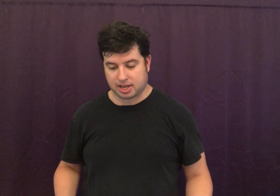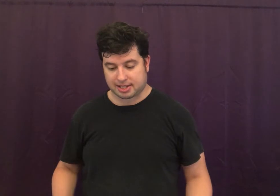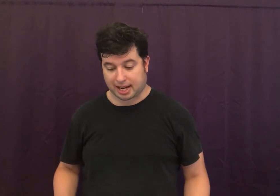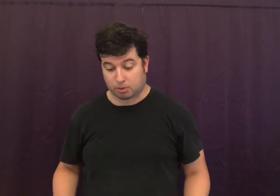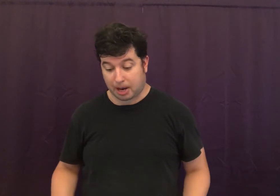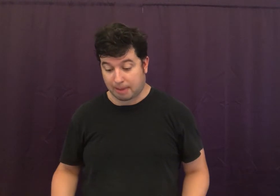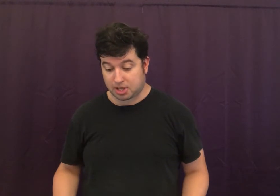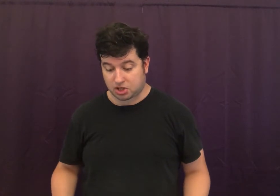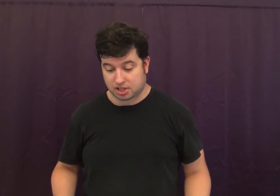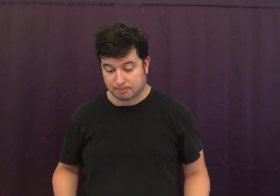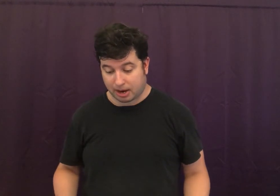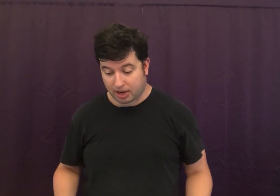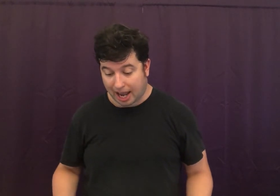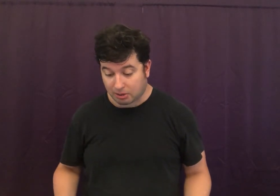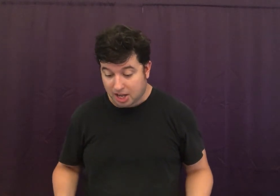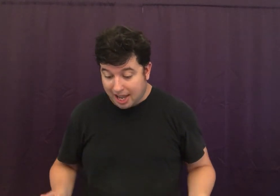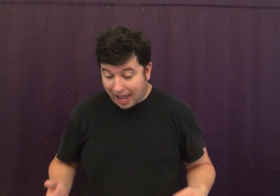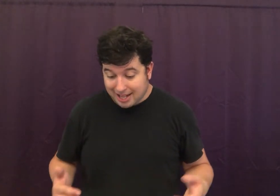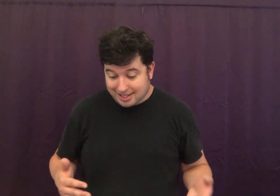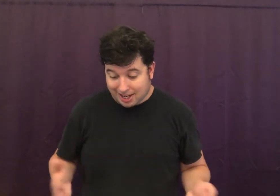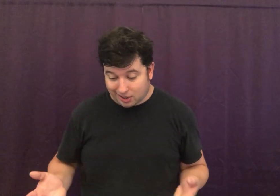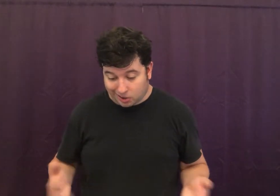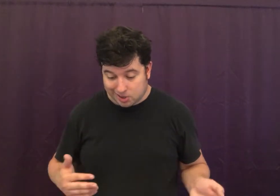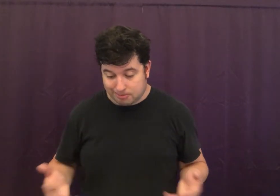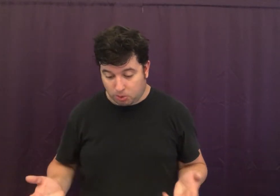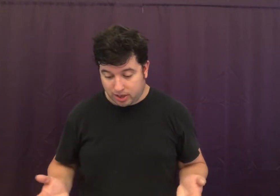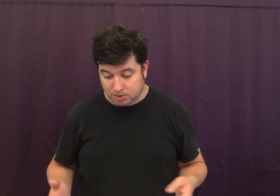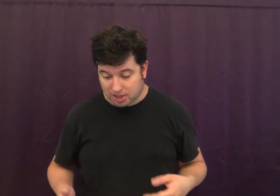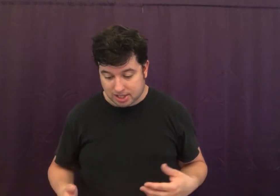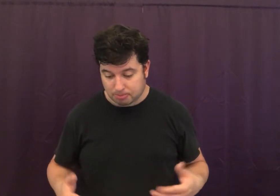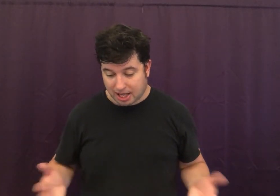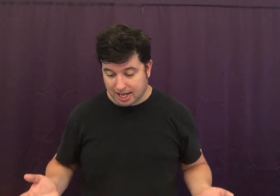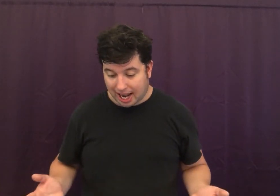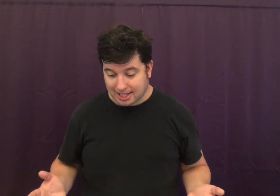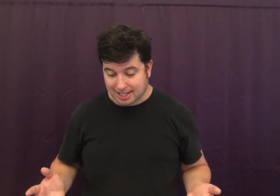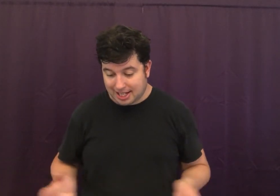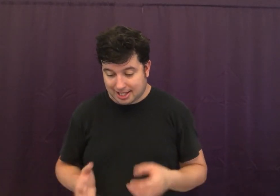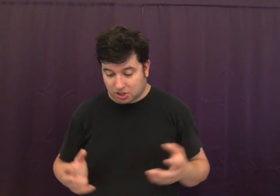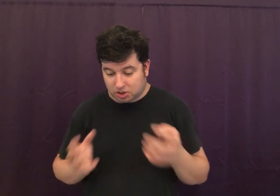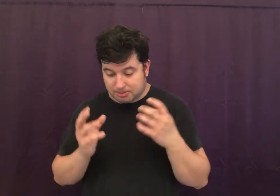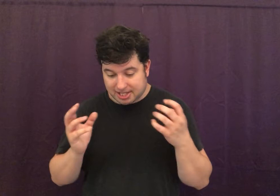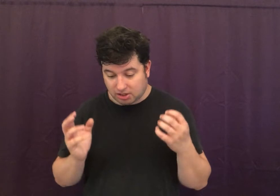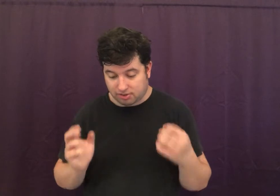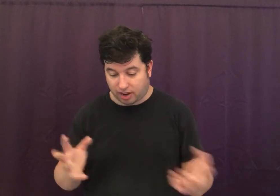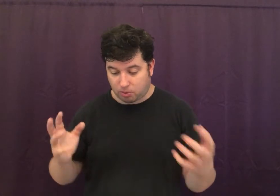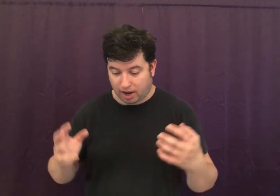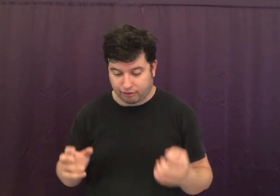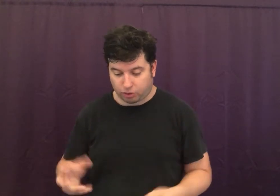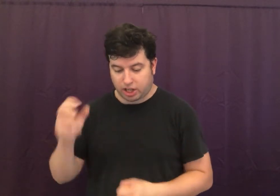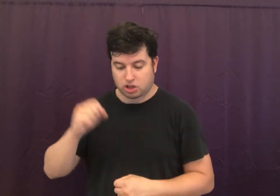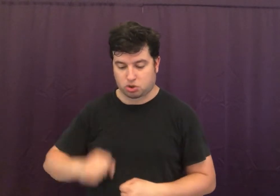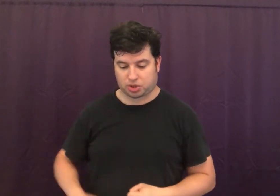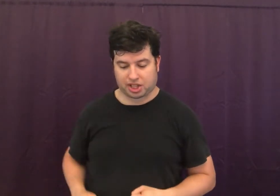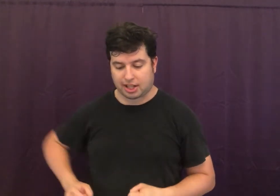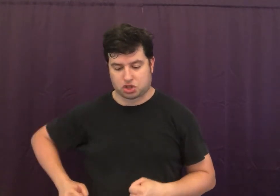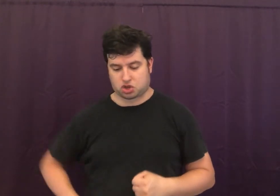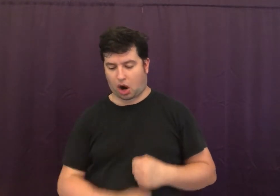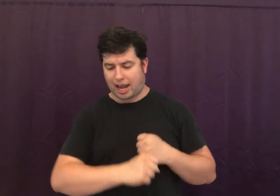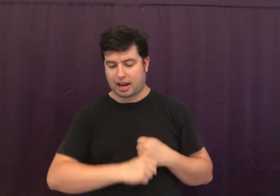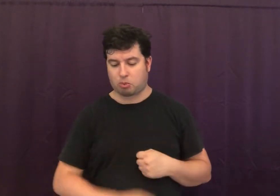sack, or perhaps they're just spiring out and scare girls and boys with a splendid idea. This Christmas sounds fun, I fully endorse it. Let's try it at